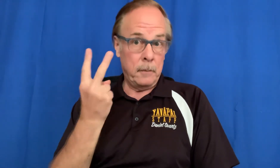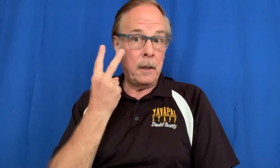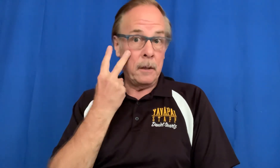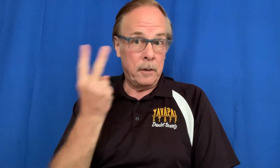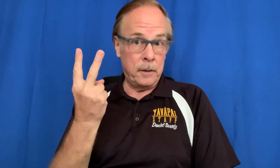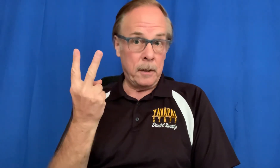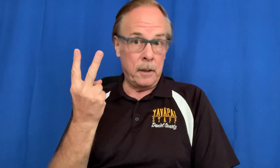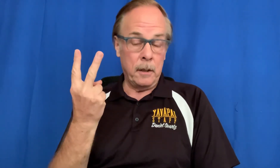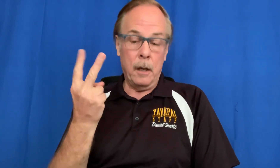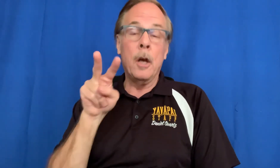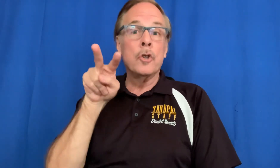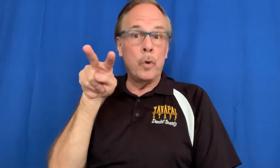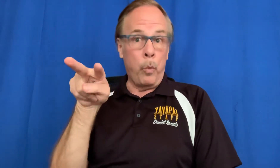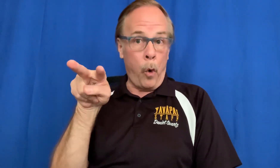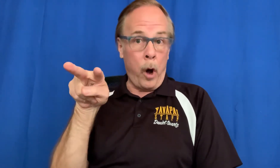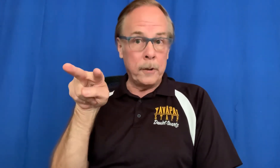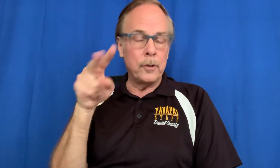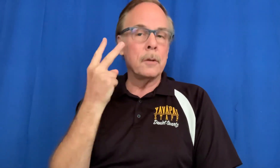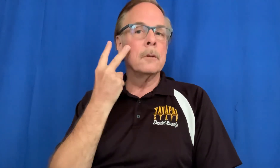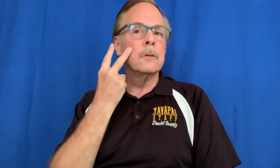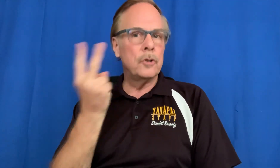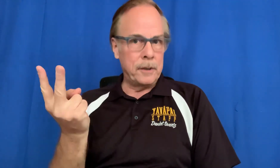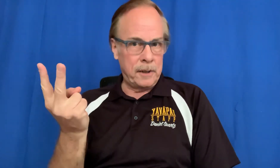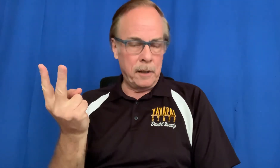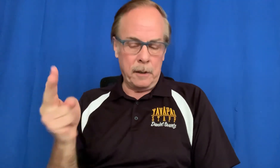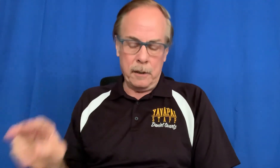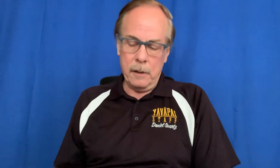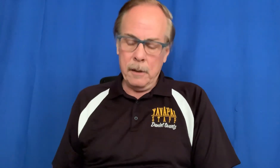to see, to watch, to see.